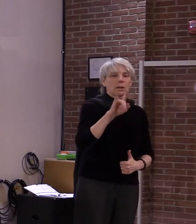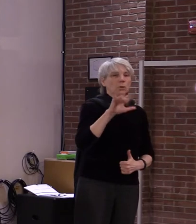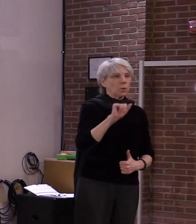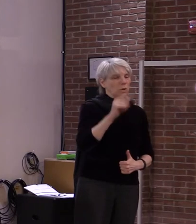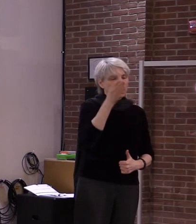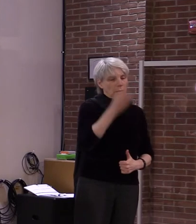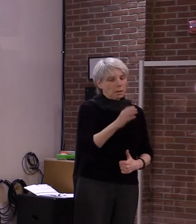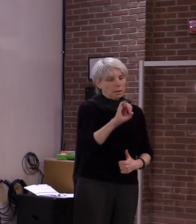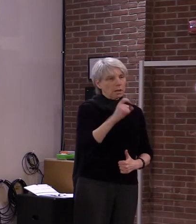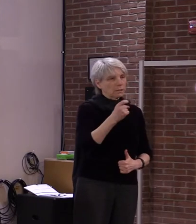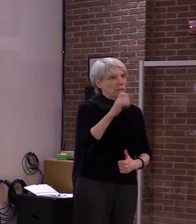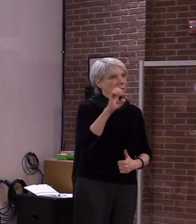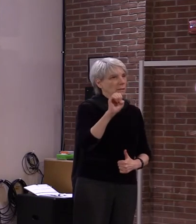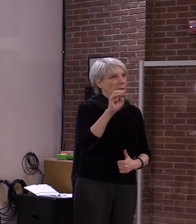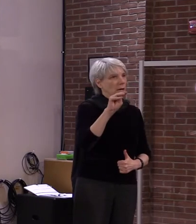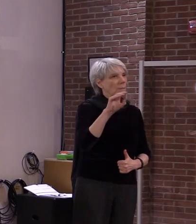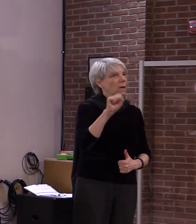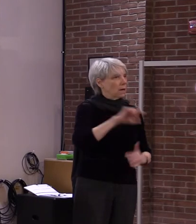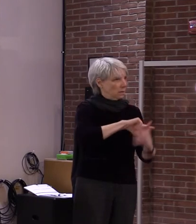ems